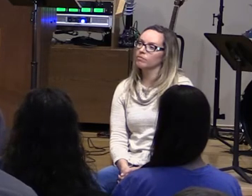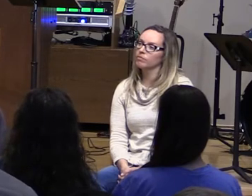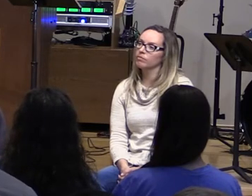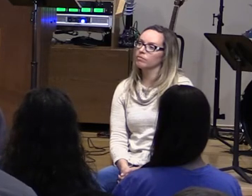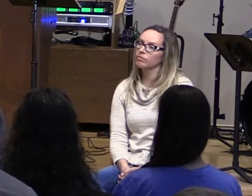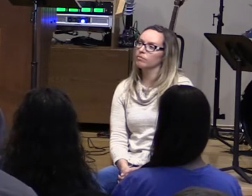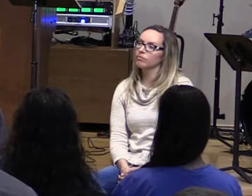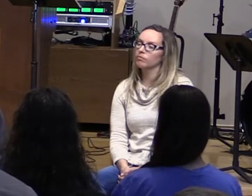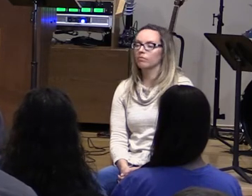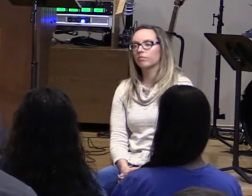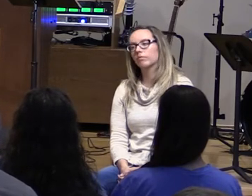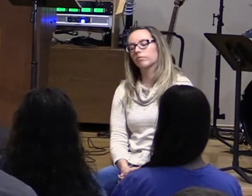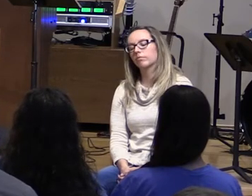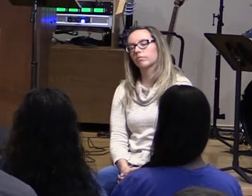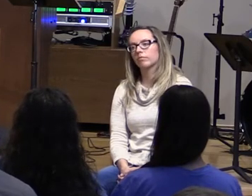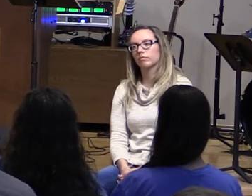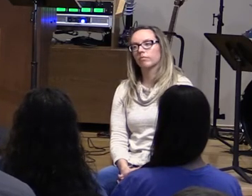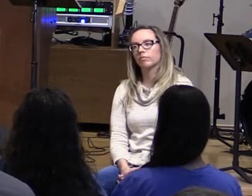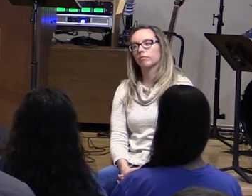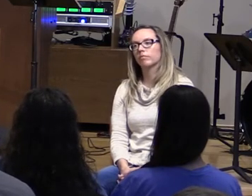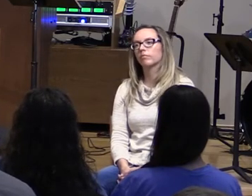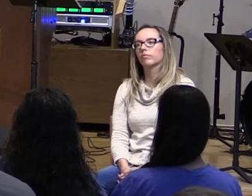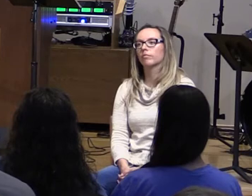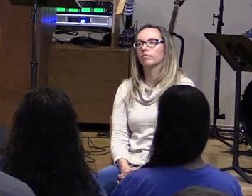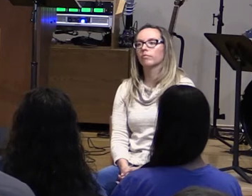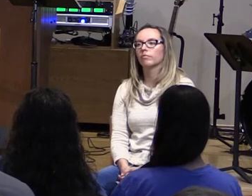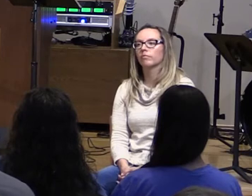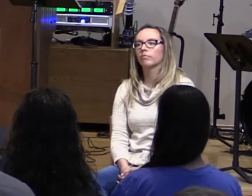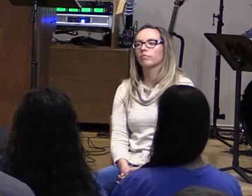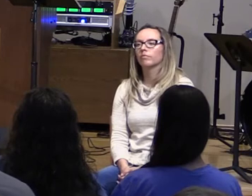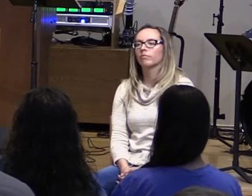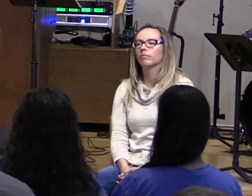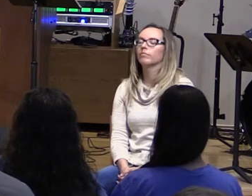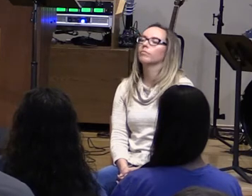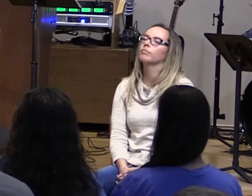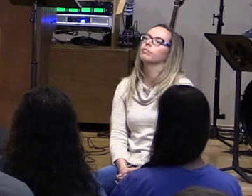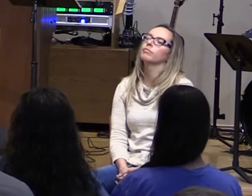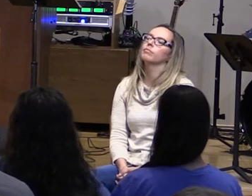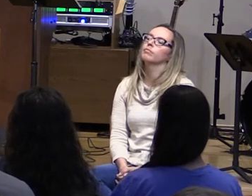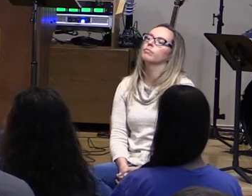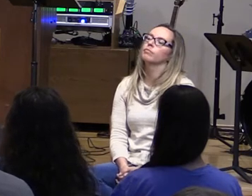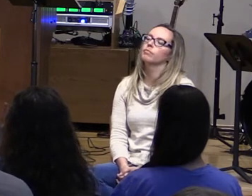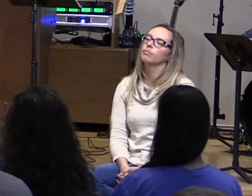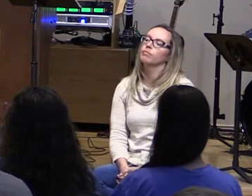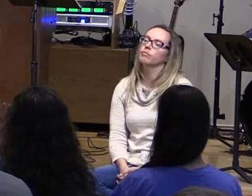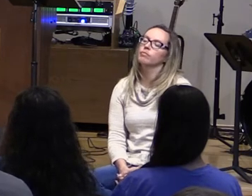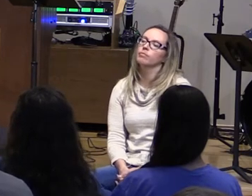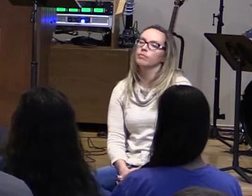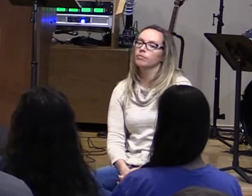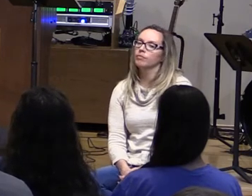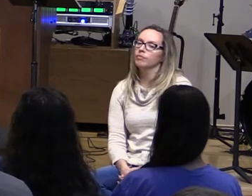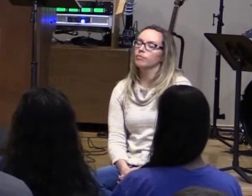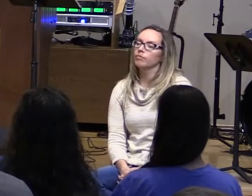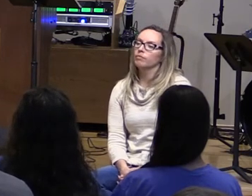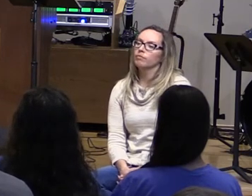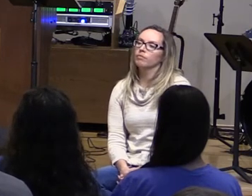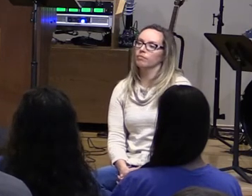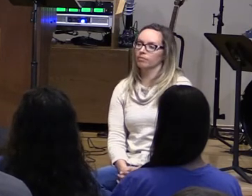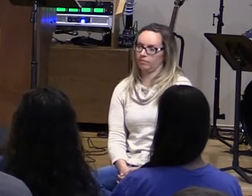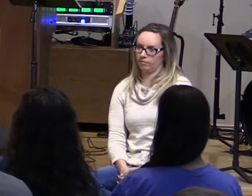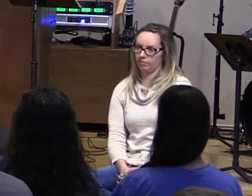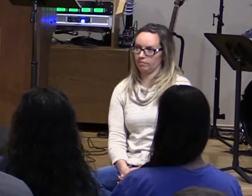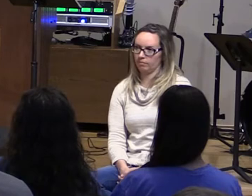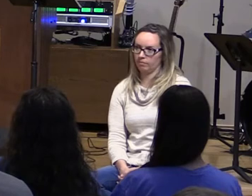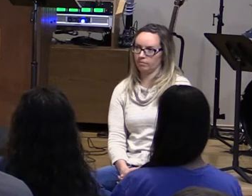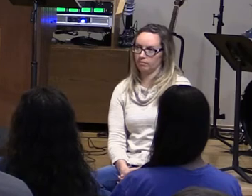through you. Brother will betray brother to death, and a father